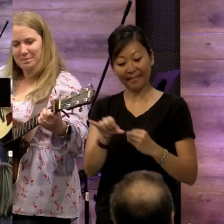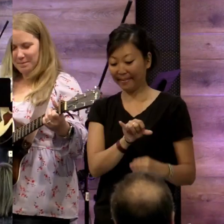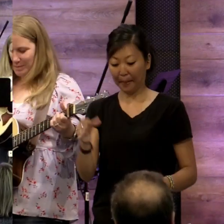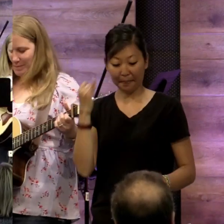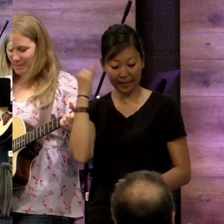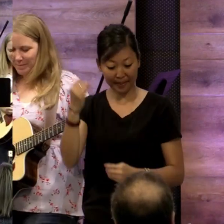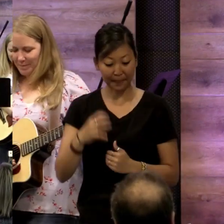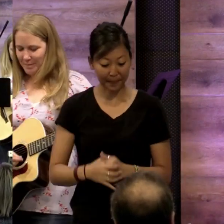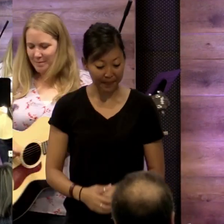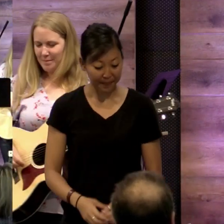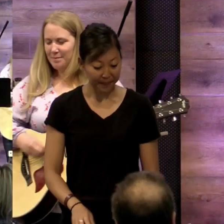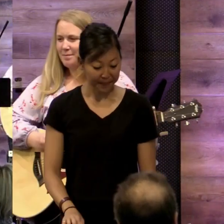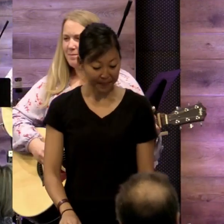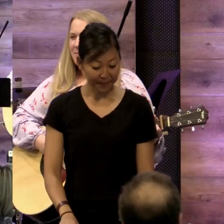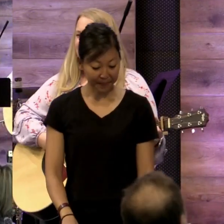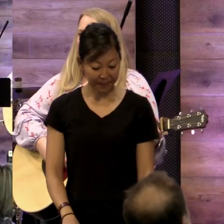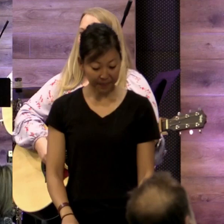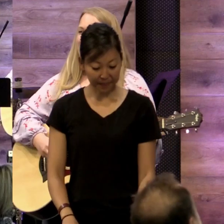family.